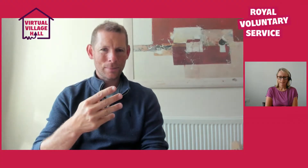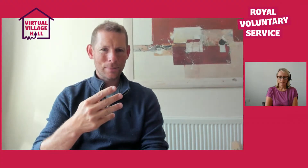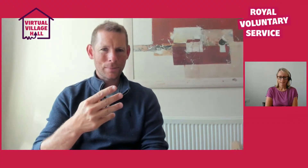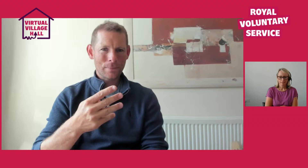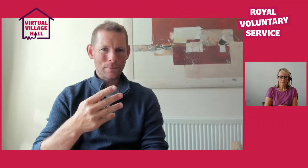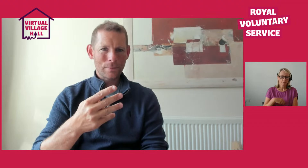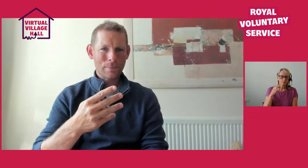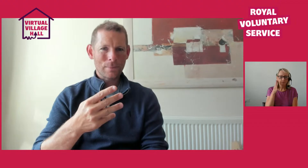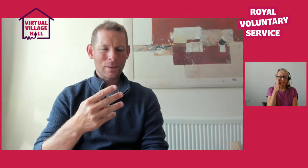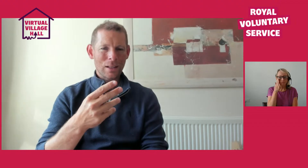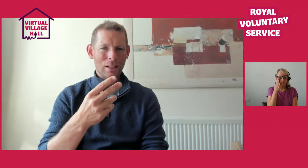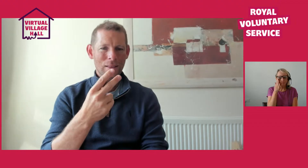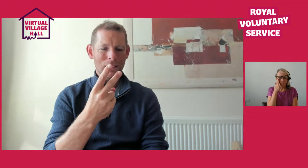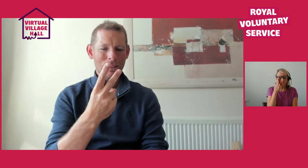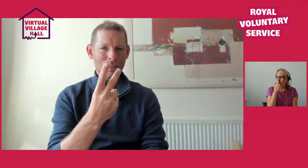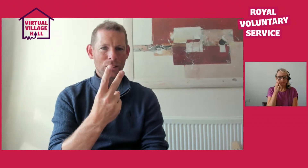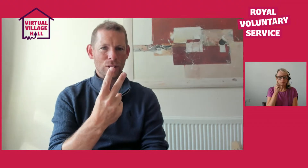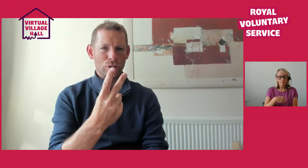19,